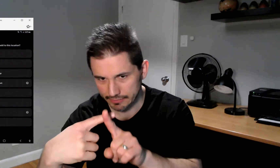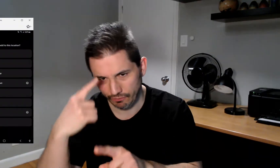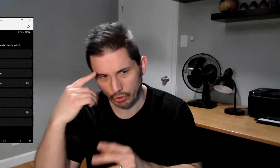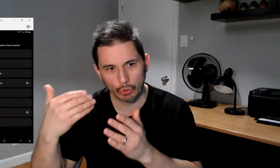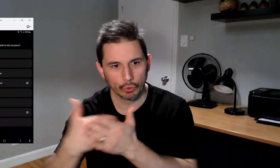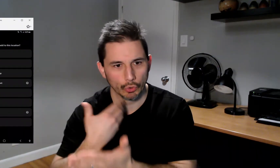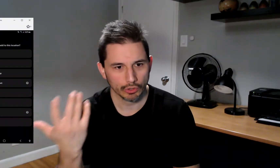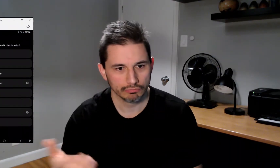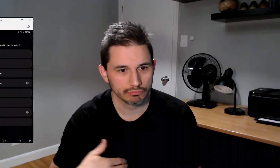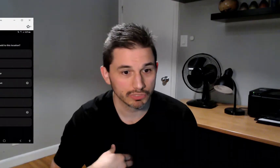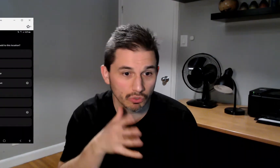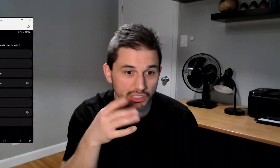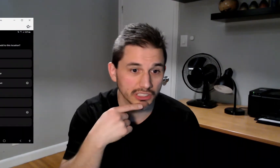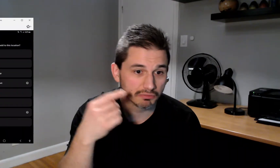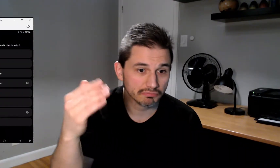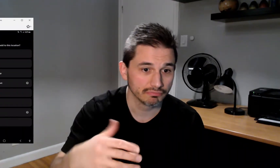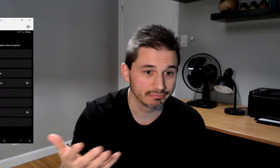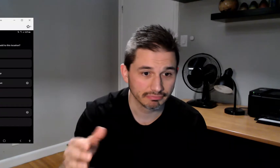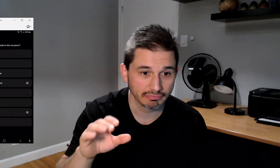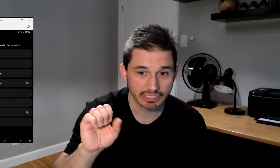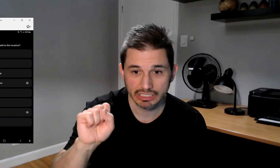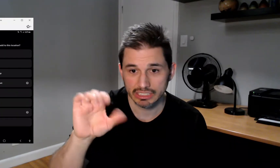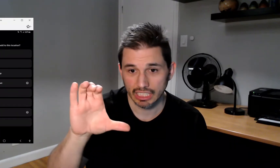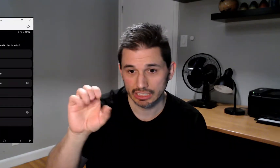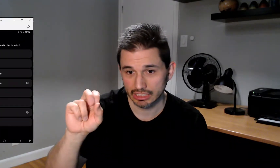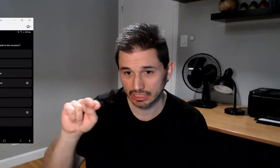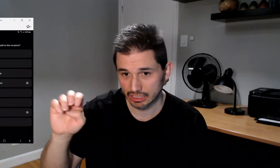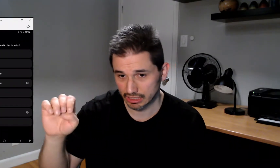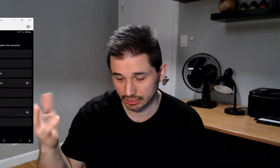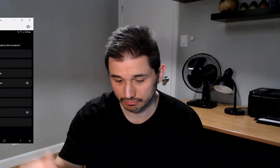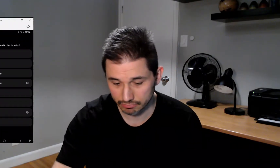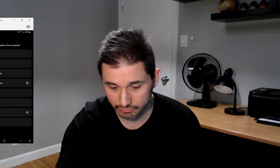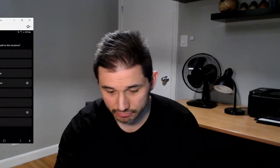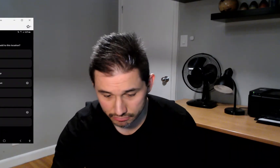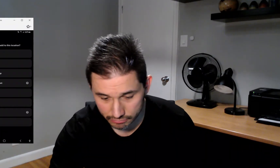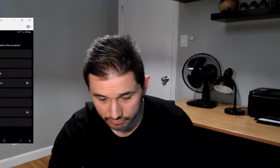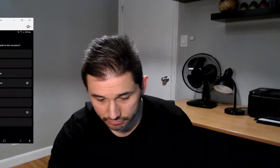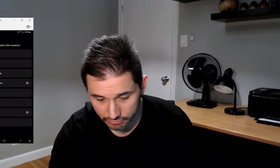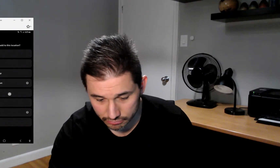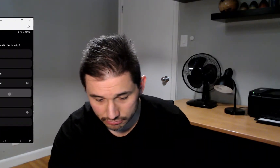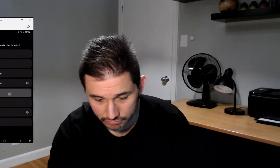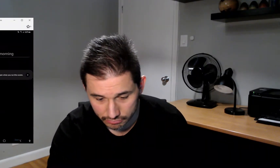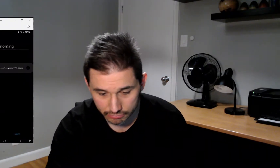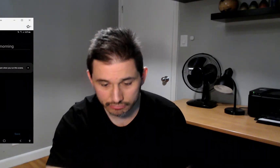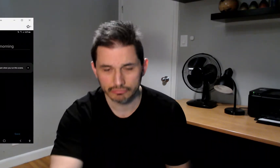So you add a new thing, and we'll add a scene.